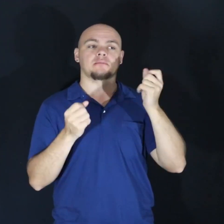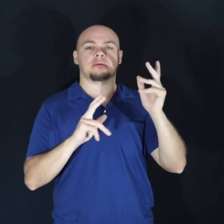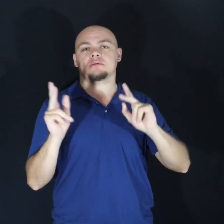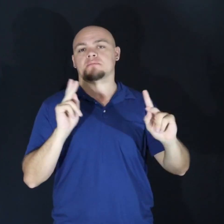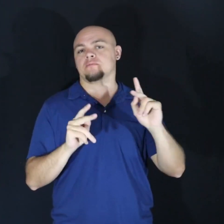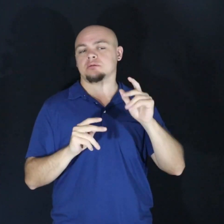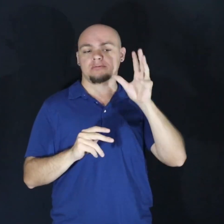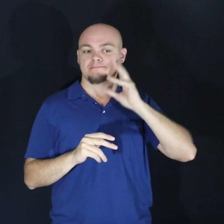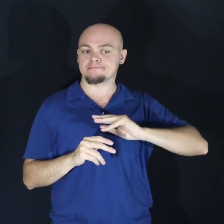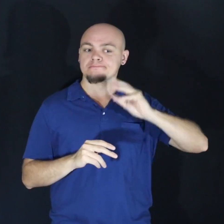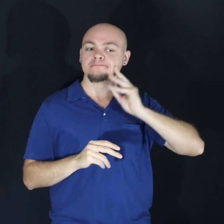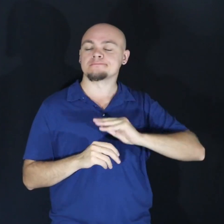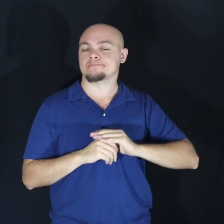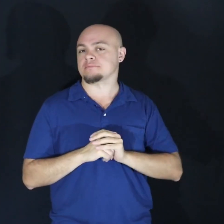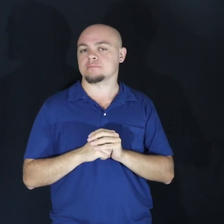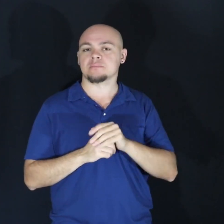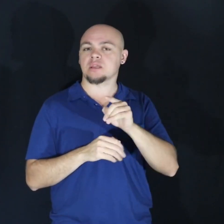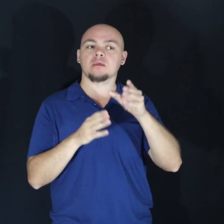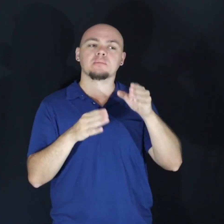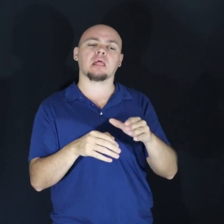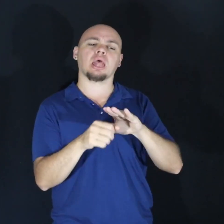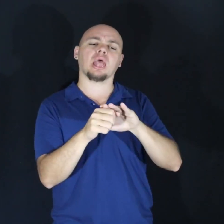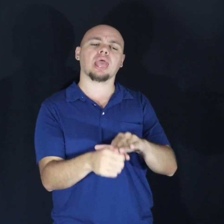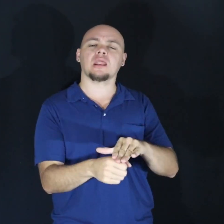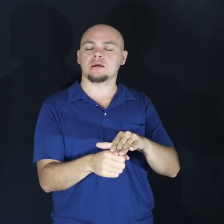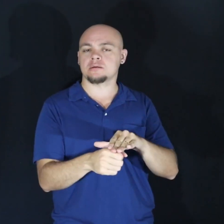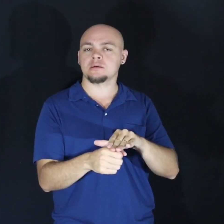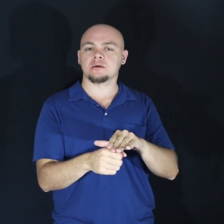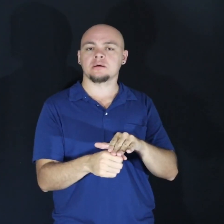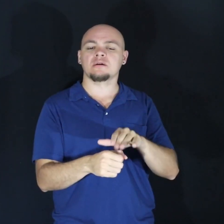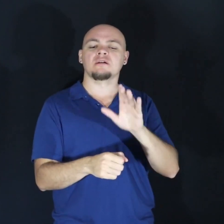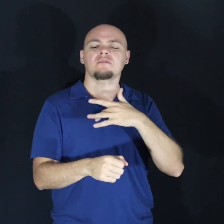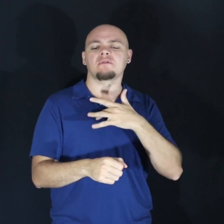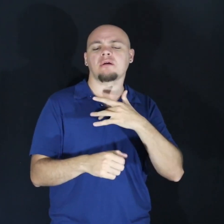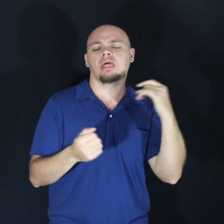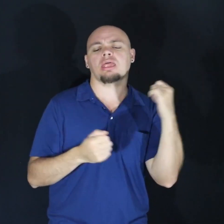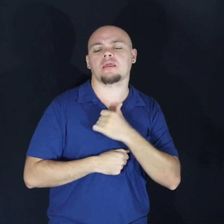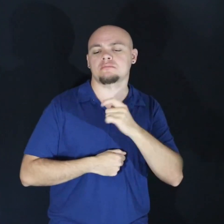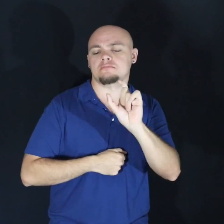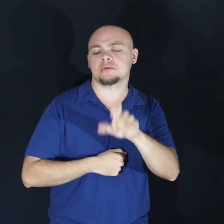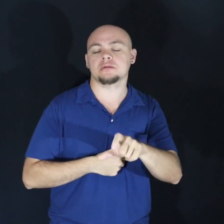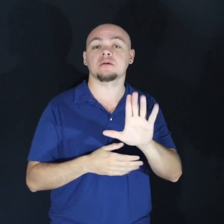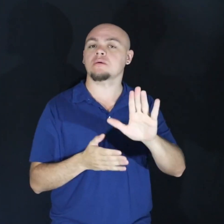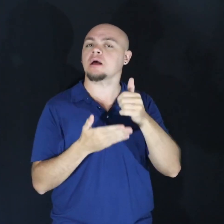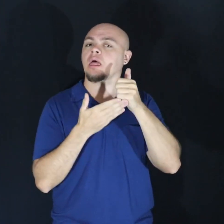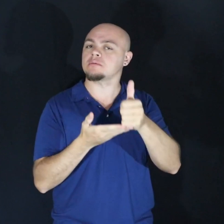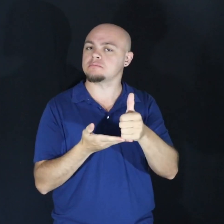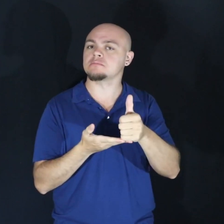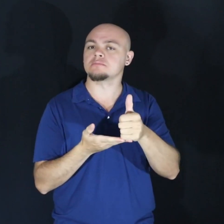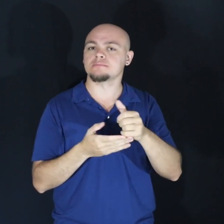people have been through. Don't be the person to make them ashamed of speaking out. Be the person who helps.